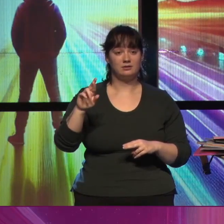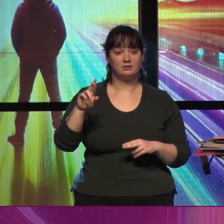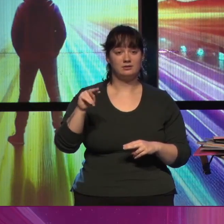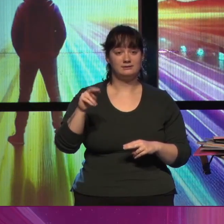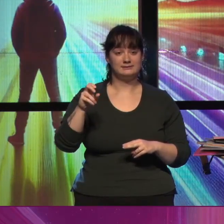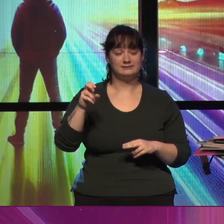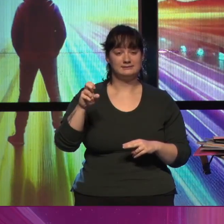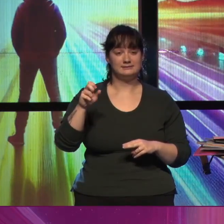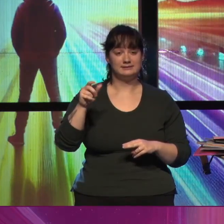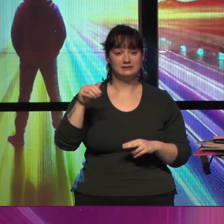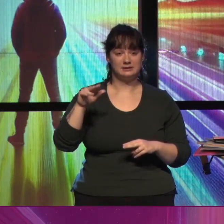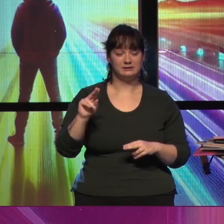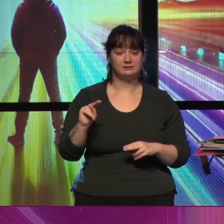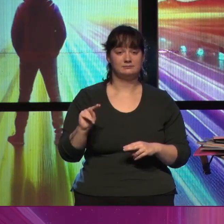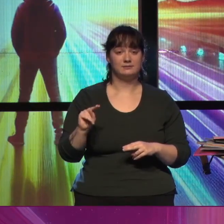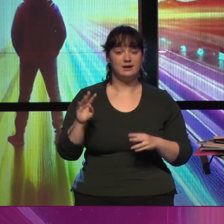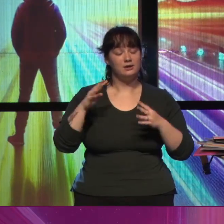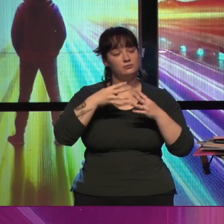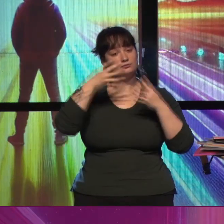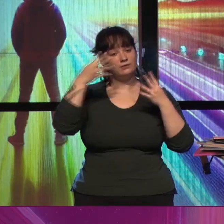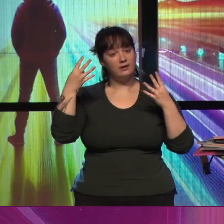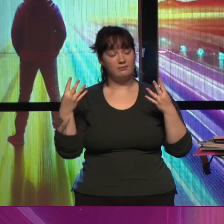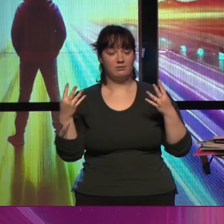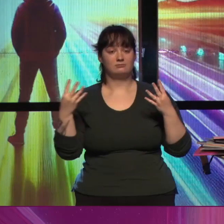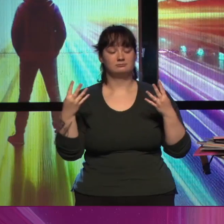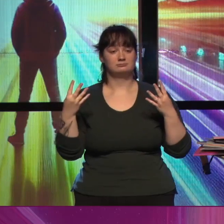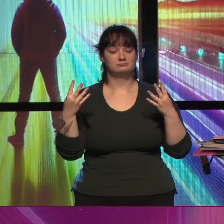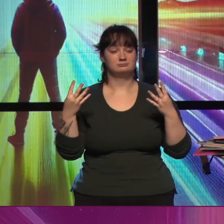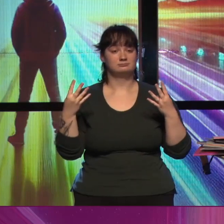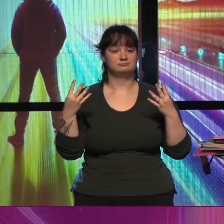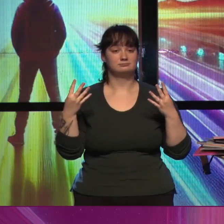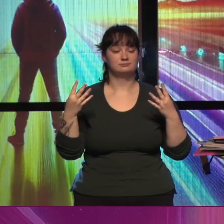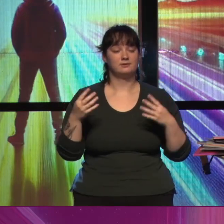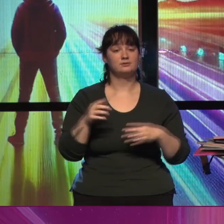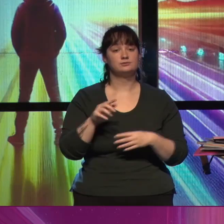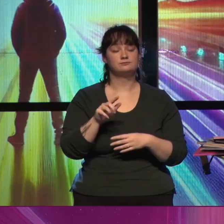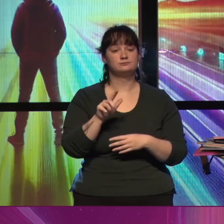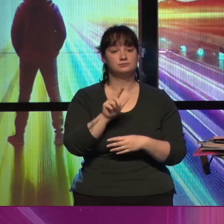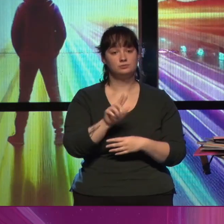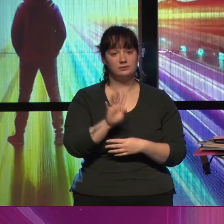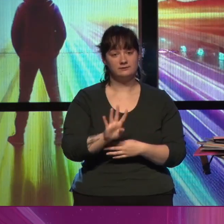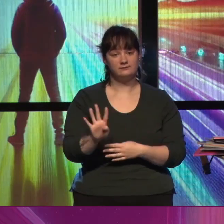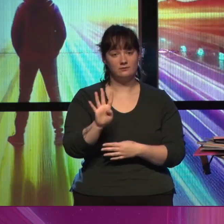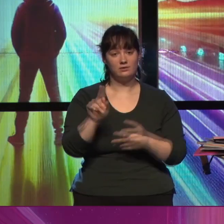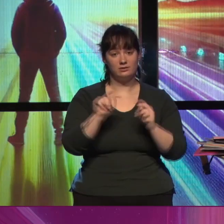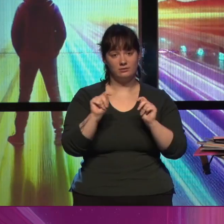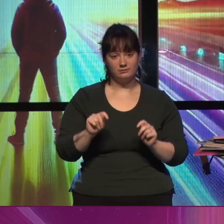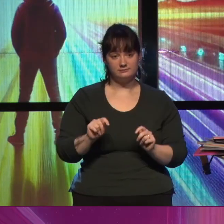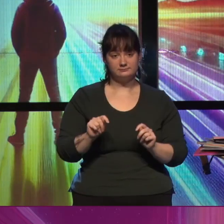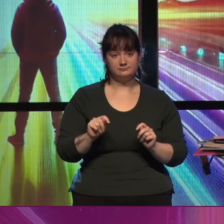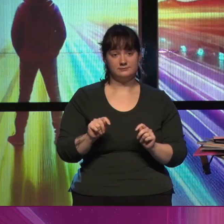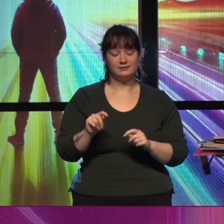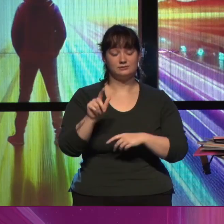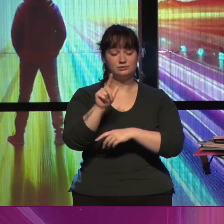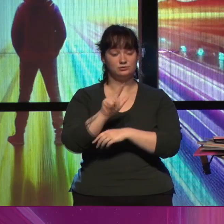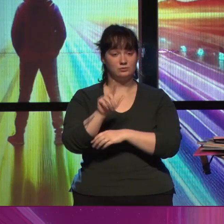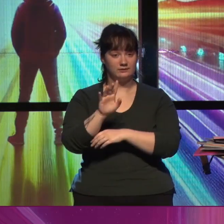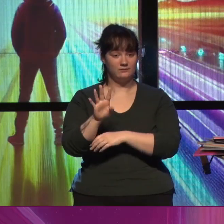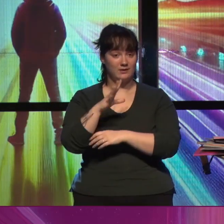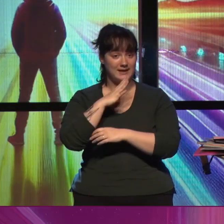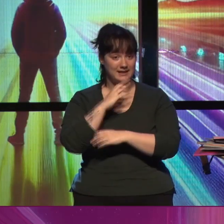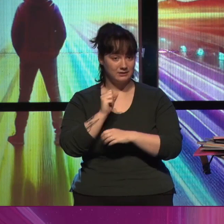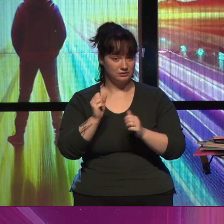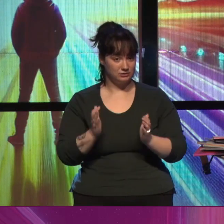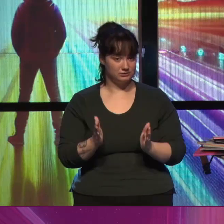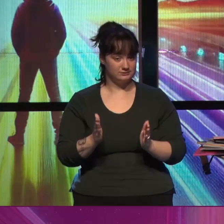that looks like an emerald. And around the throne are 24 thrones, and seated on the thrones are 24 elders,